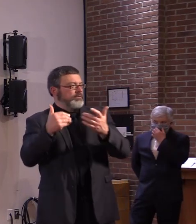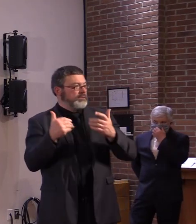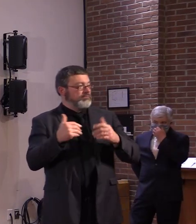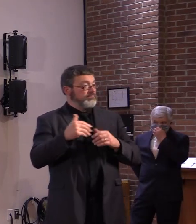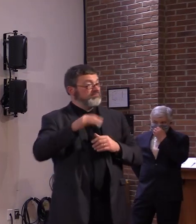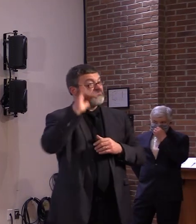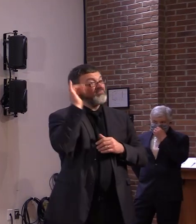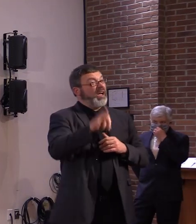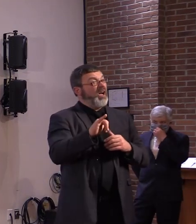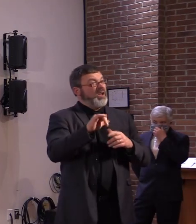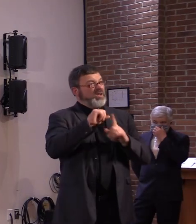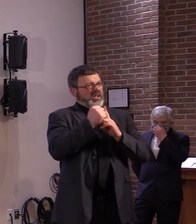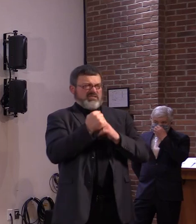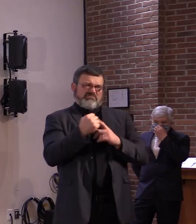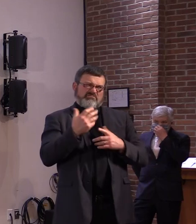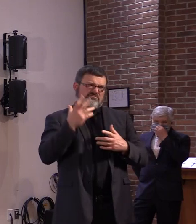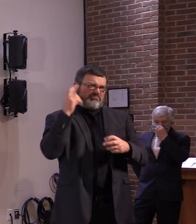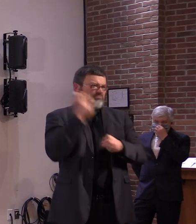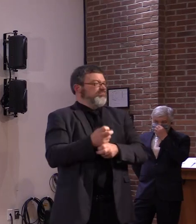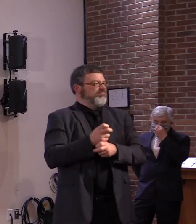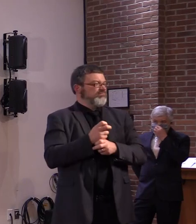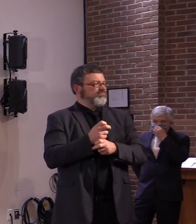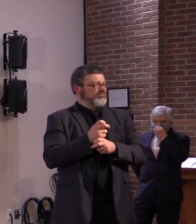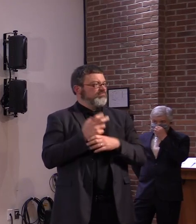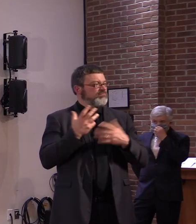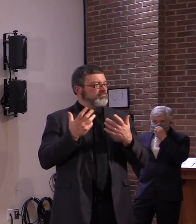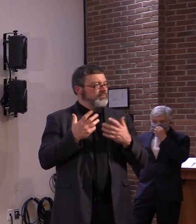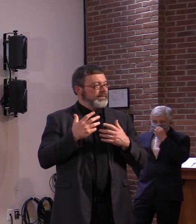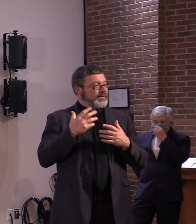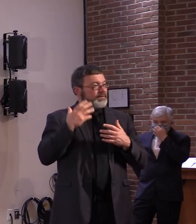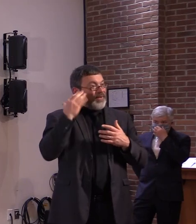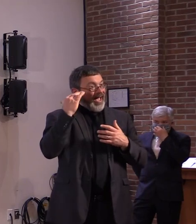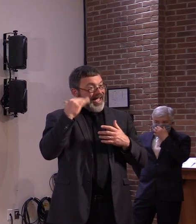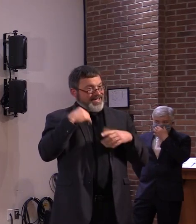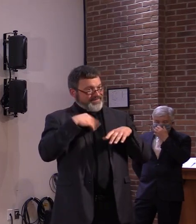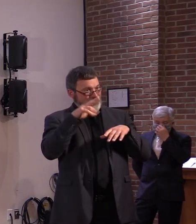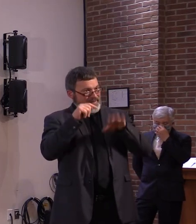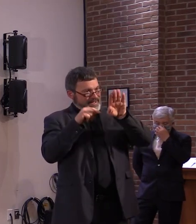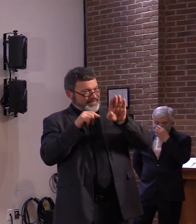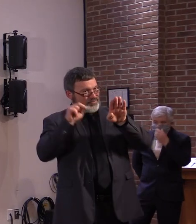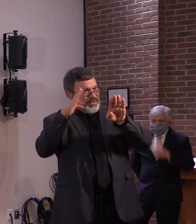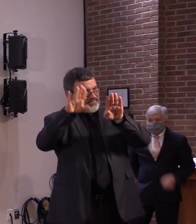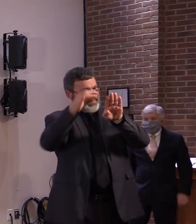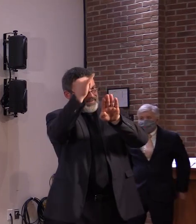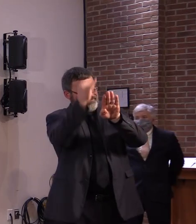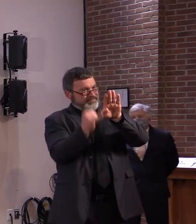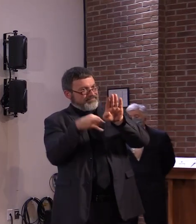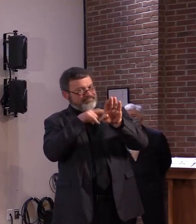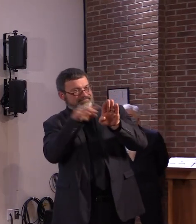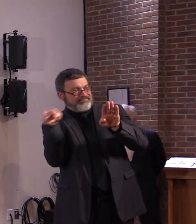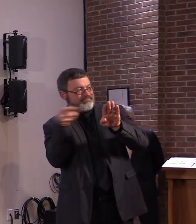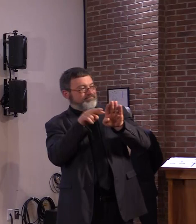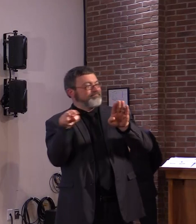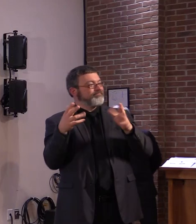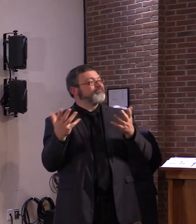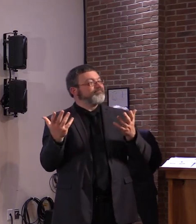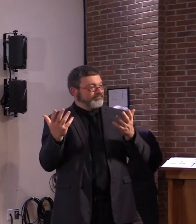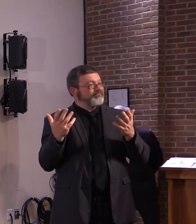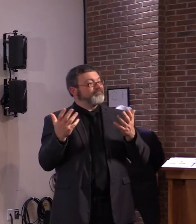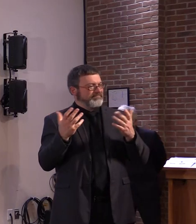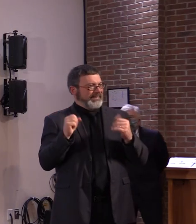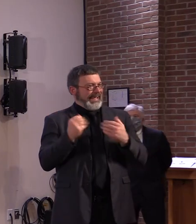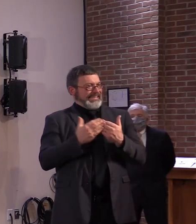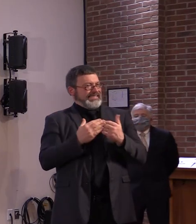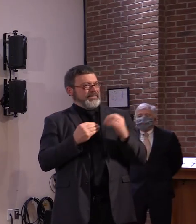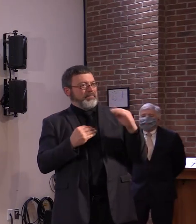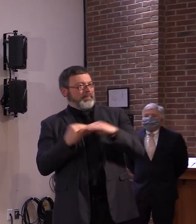We're concerned here because we share a border, and there's a lot of trade that goes back and forth. So we'll continue to do what we